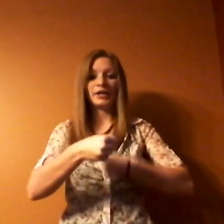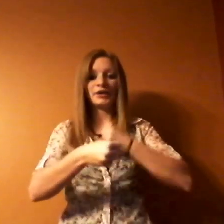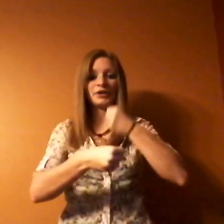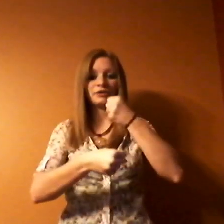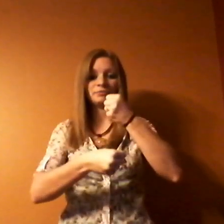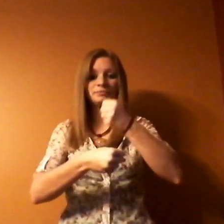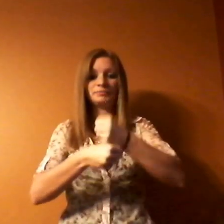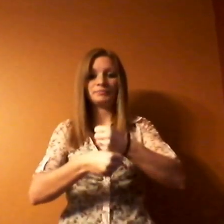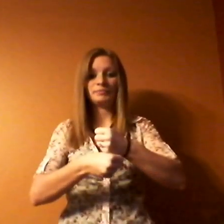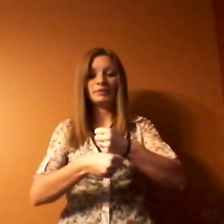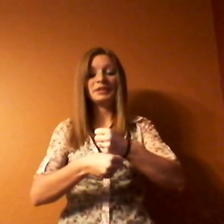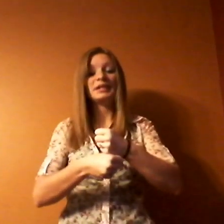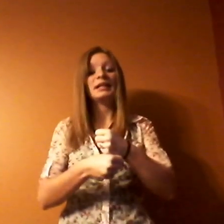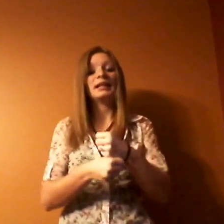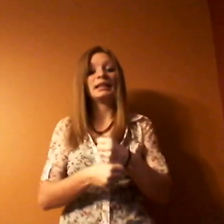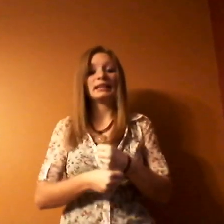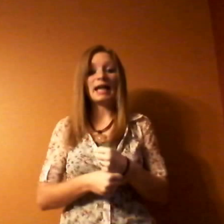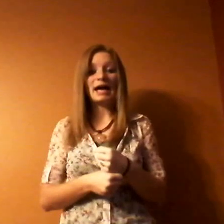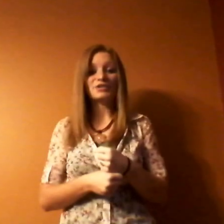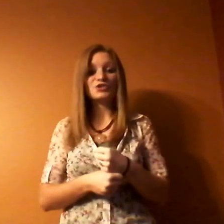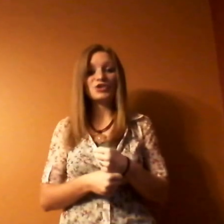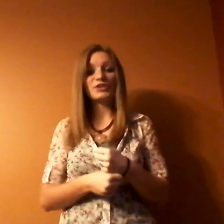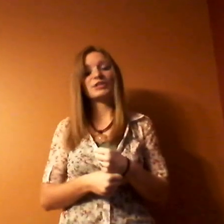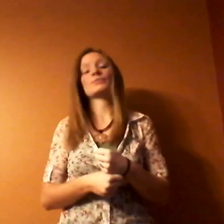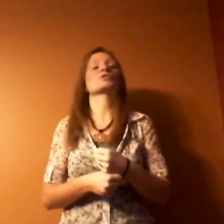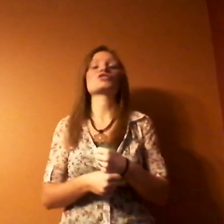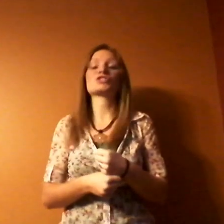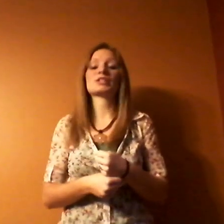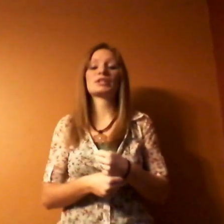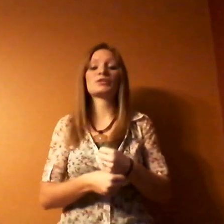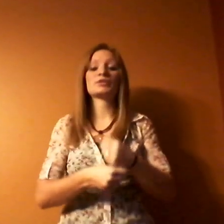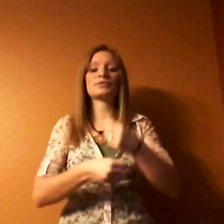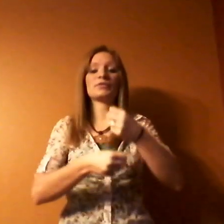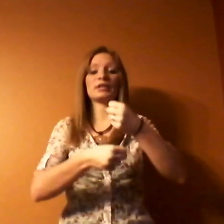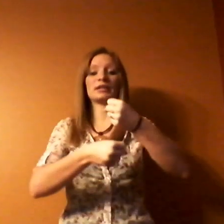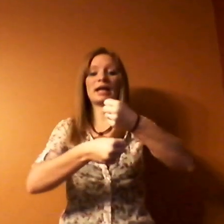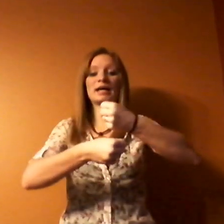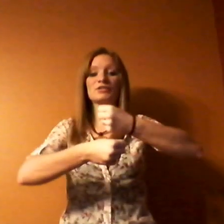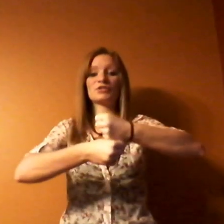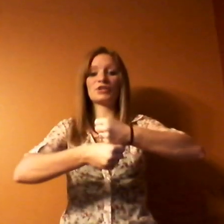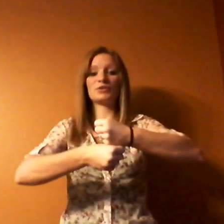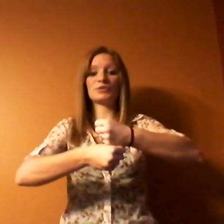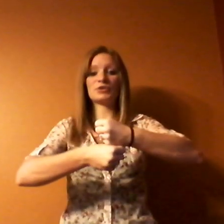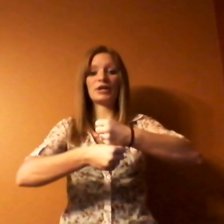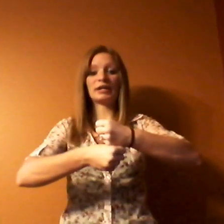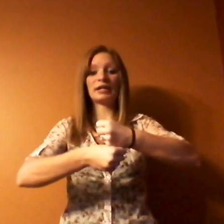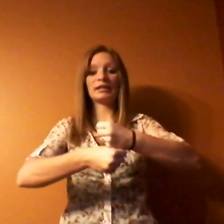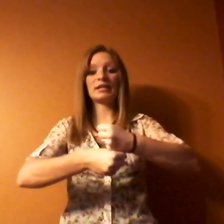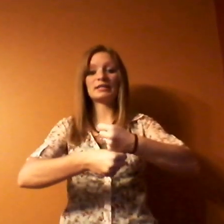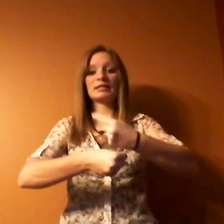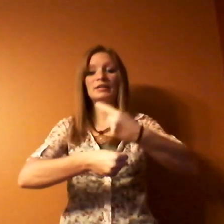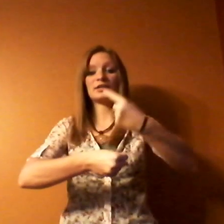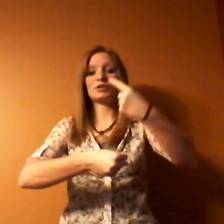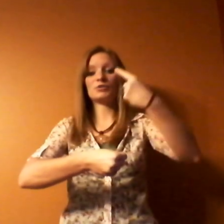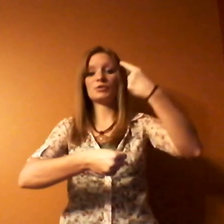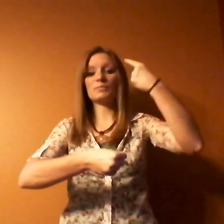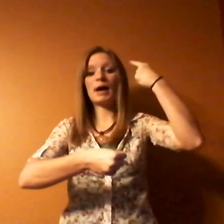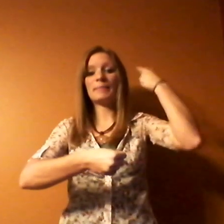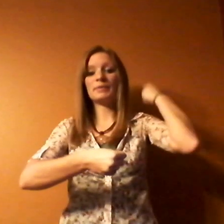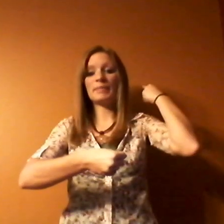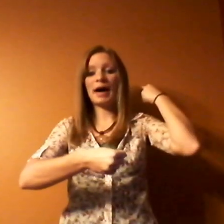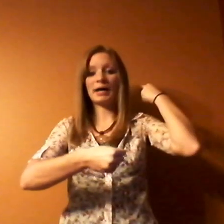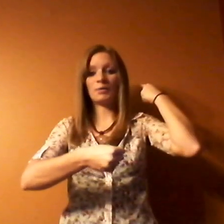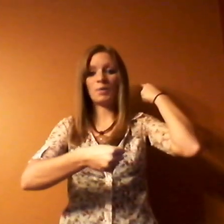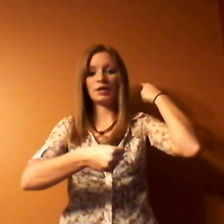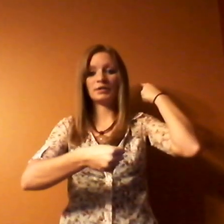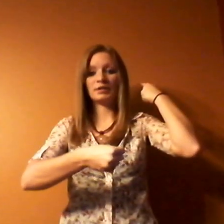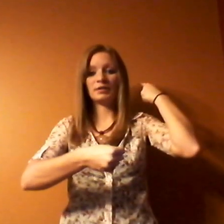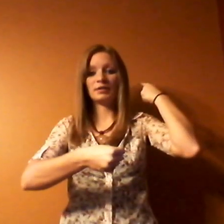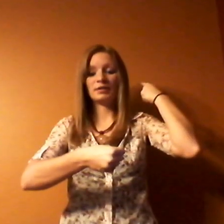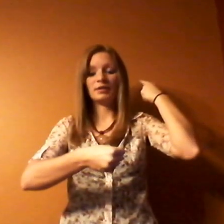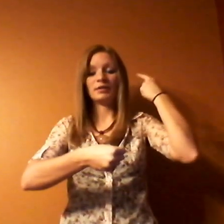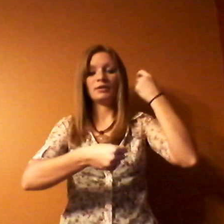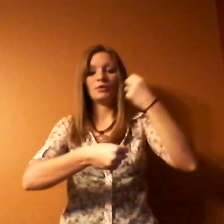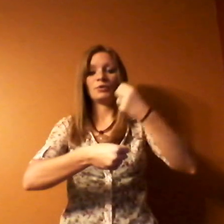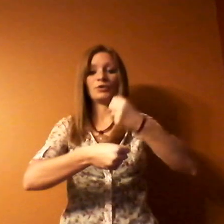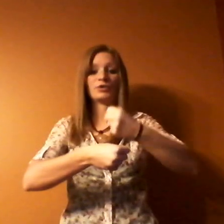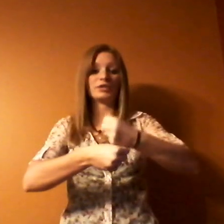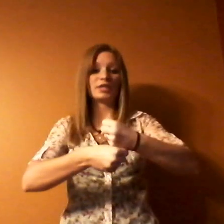Year. Last year, these ones are just a little different. Last year, you start like this, and then you just pop it back 1. Or you could say